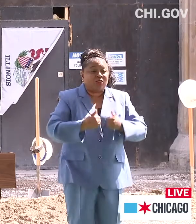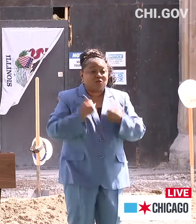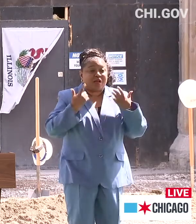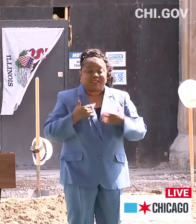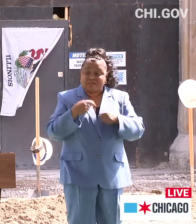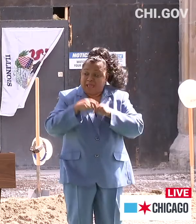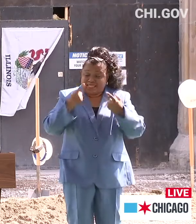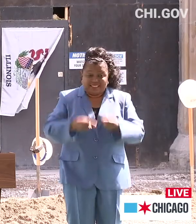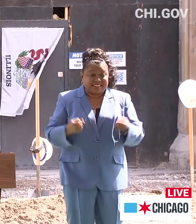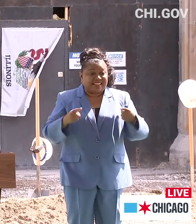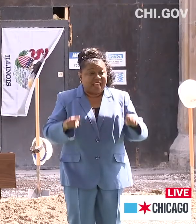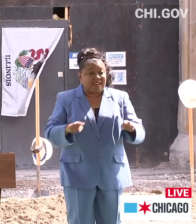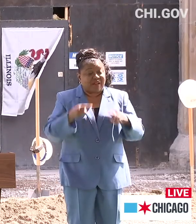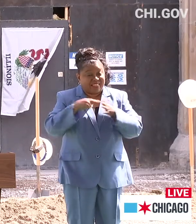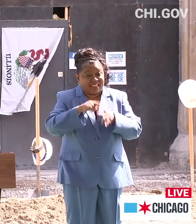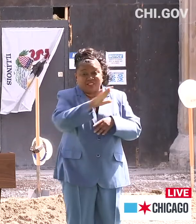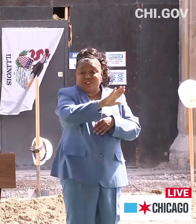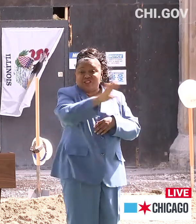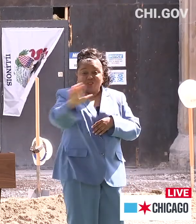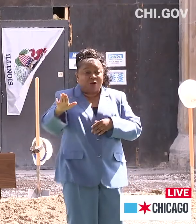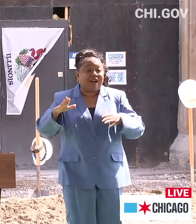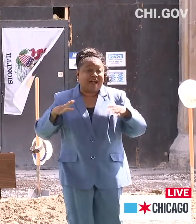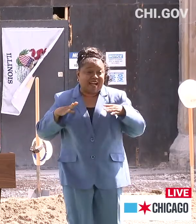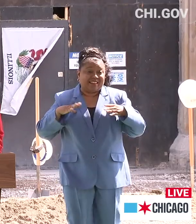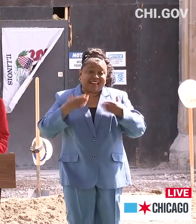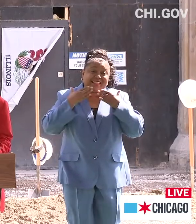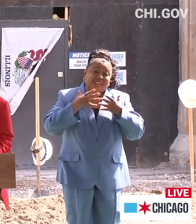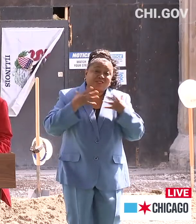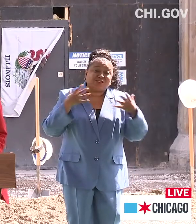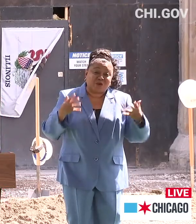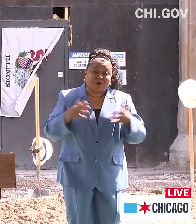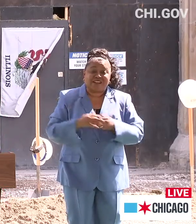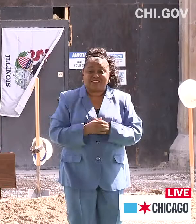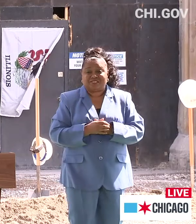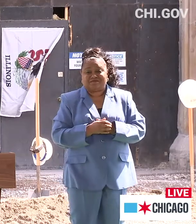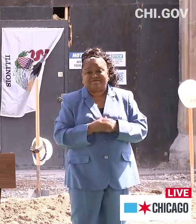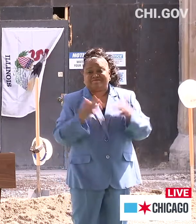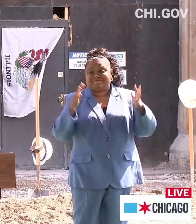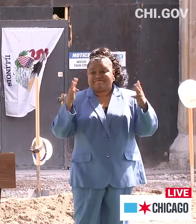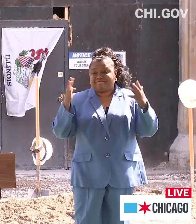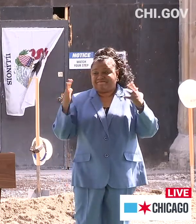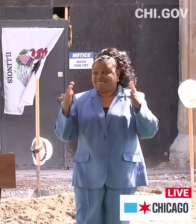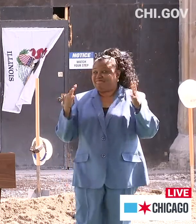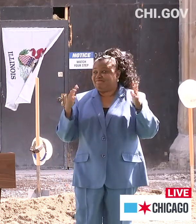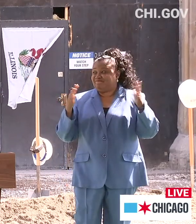that have made this happen. This is your holiday. Thank you so much.